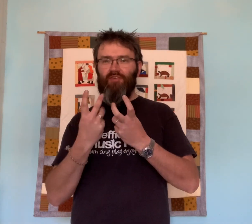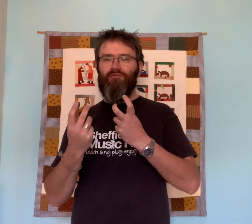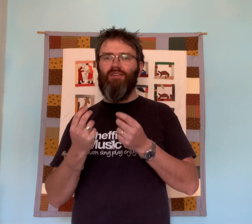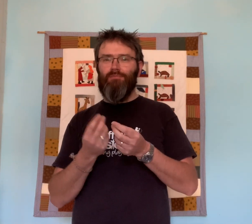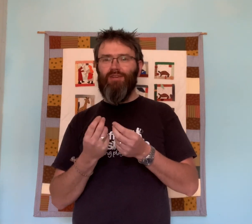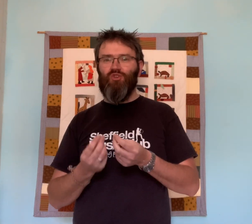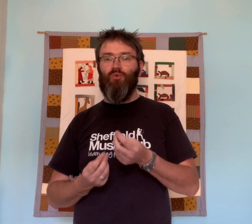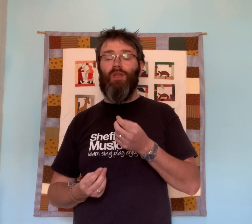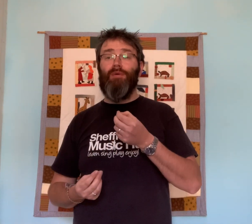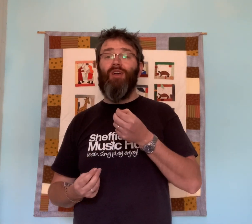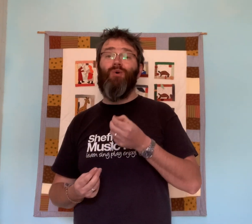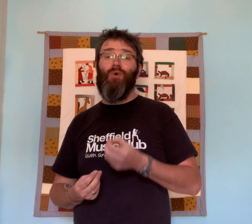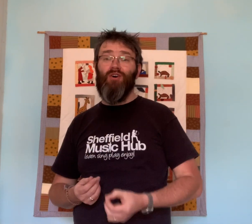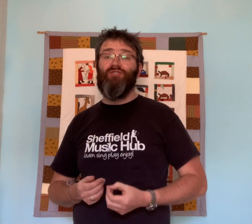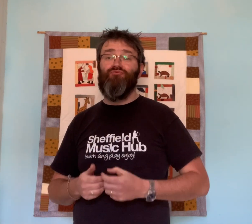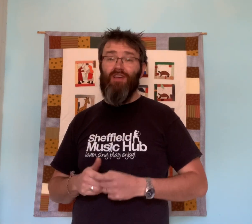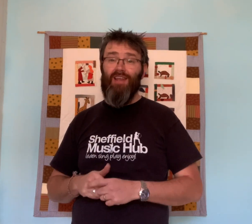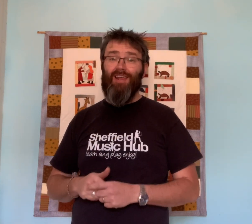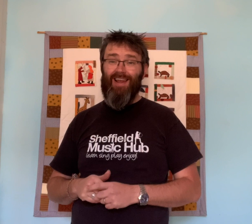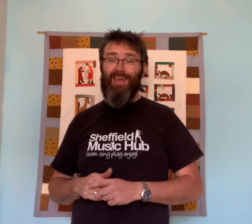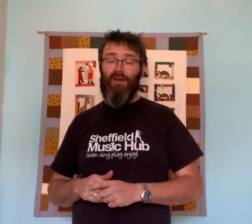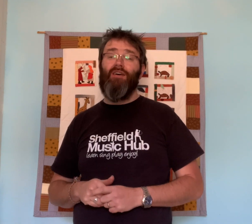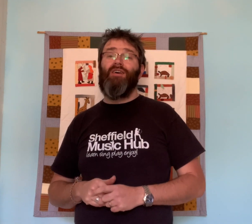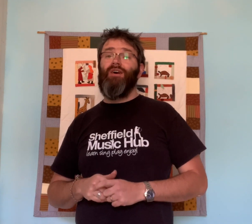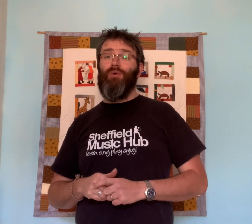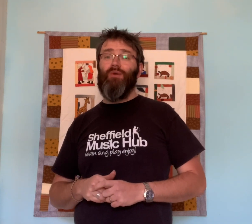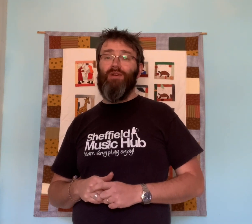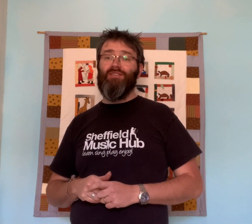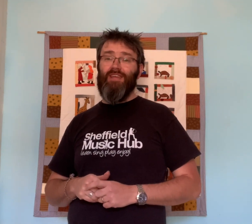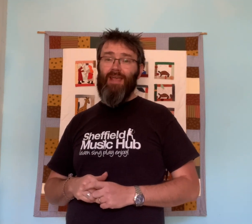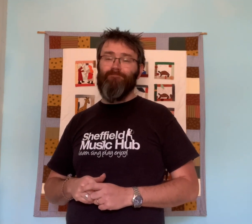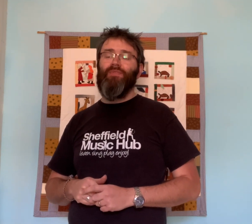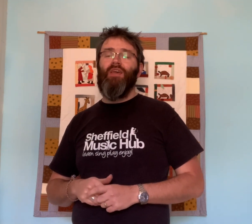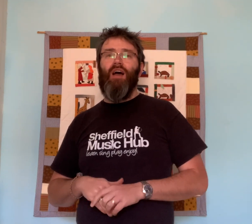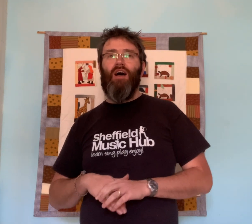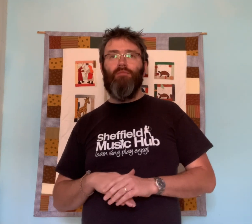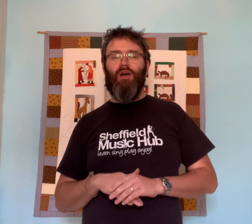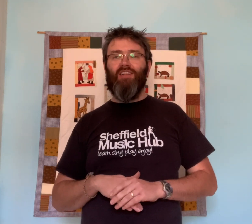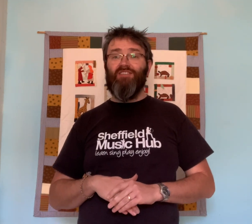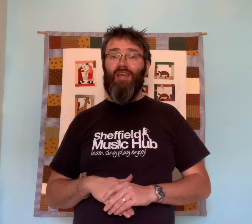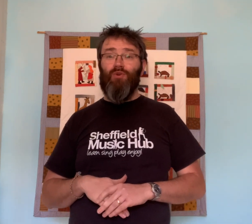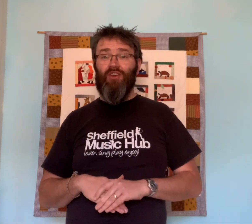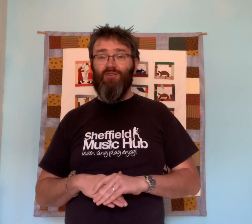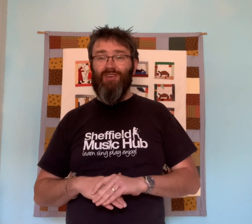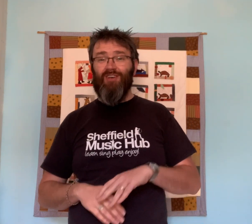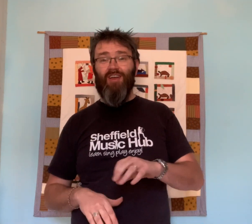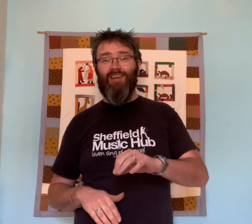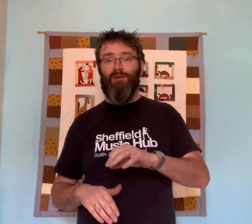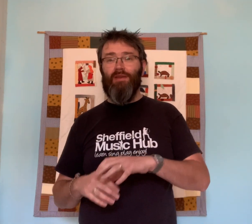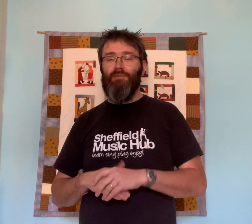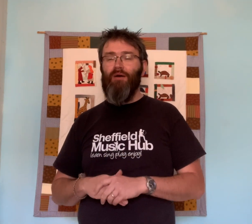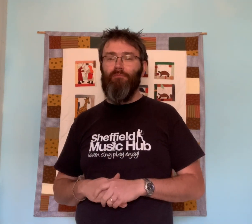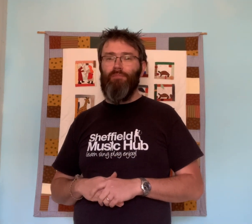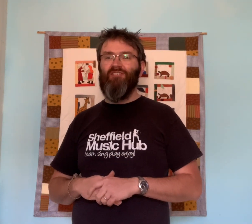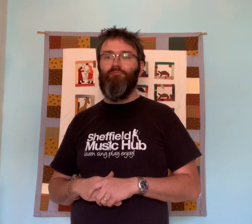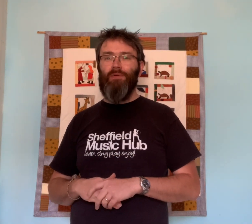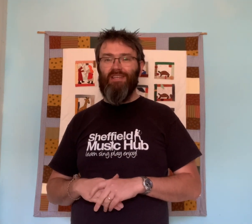around to make sure that we can make our words really clear when we're singing. And today we're going to do a tiny little bit of